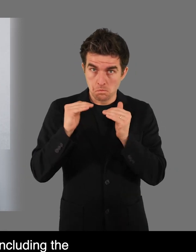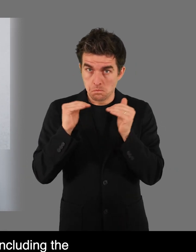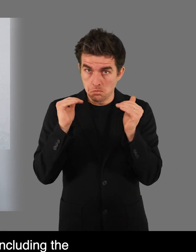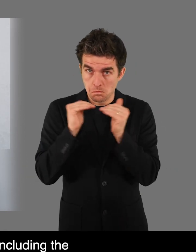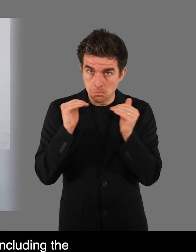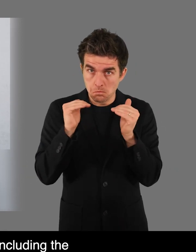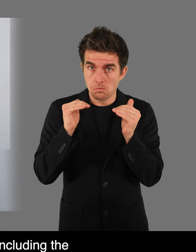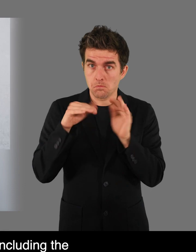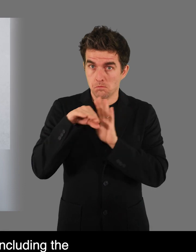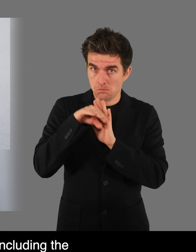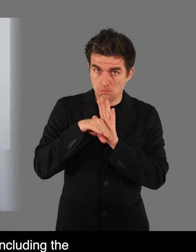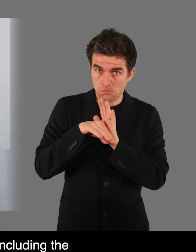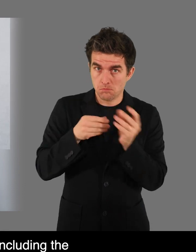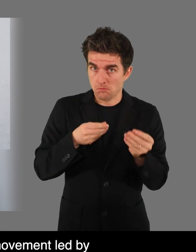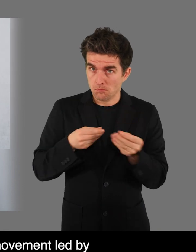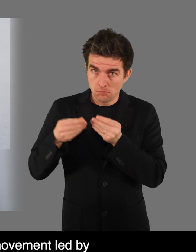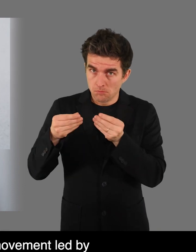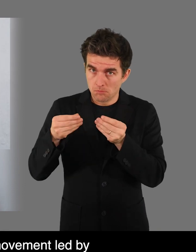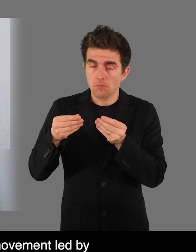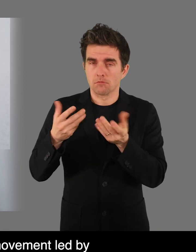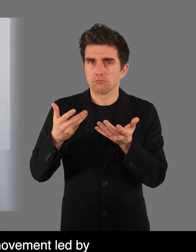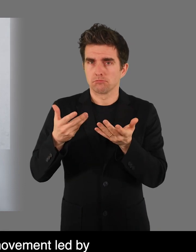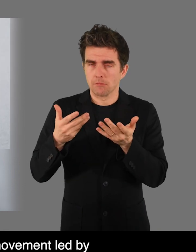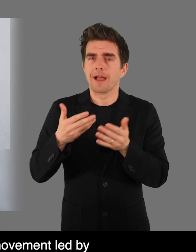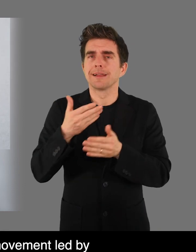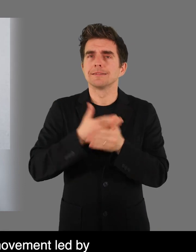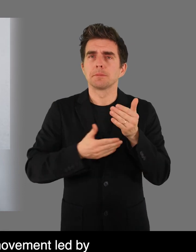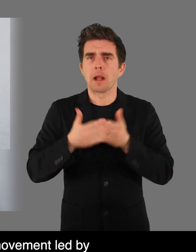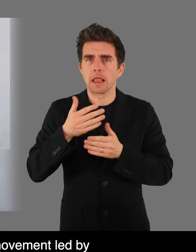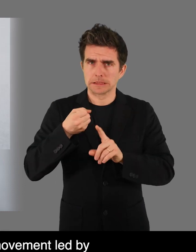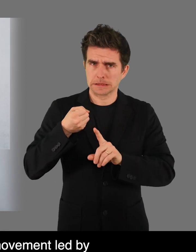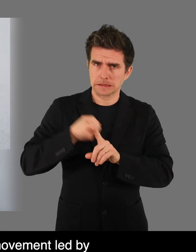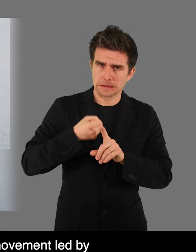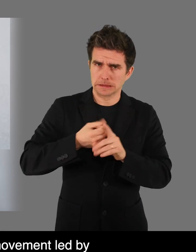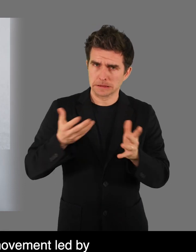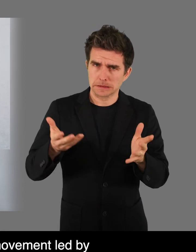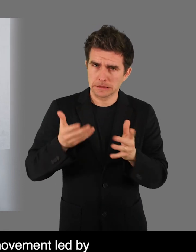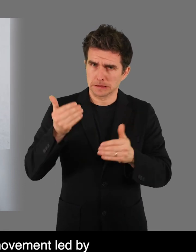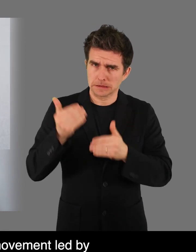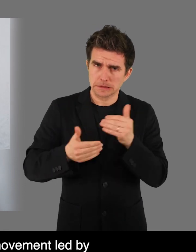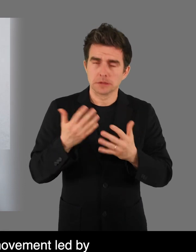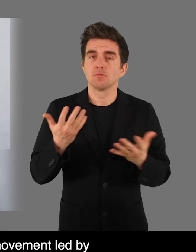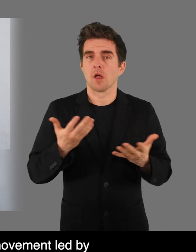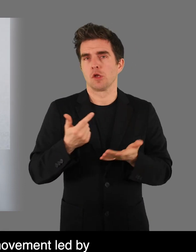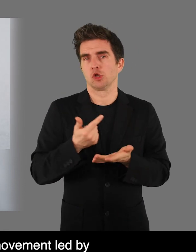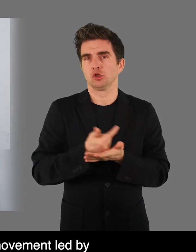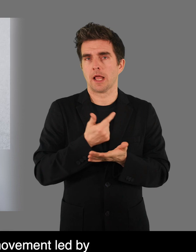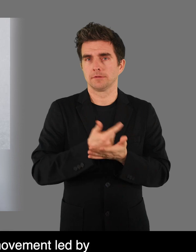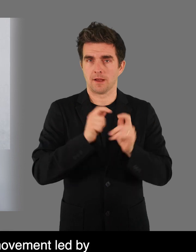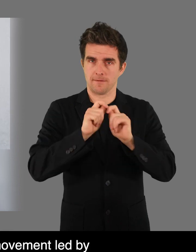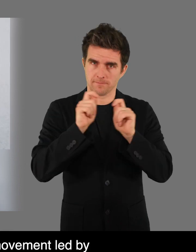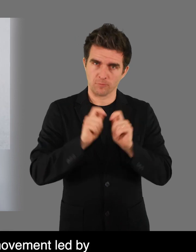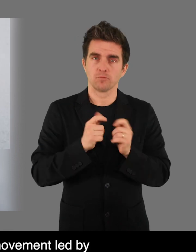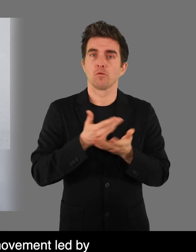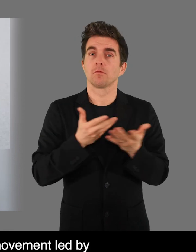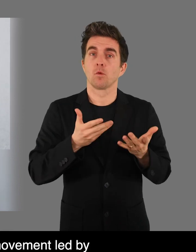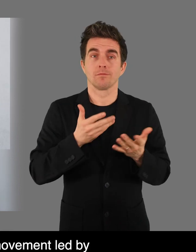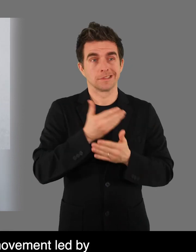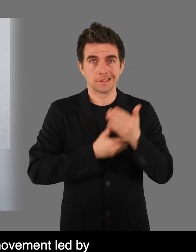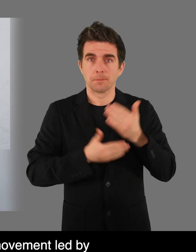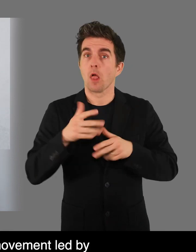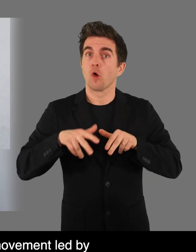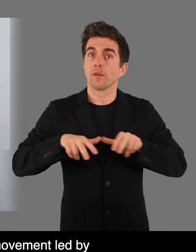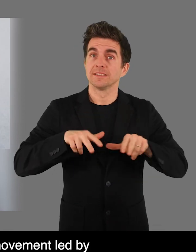employment equity policy, which has been proposed by the disability movement led by Ghana Federation